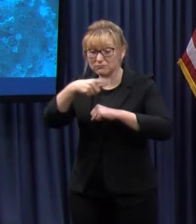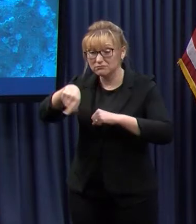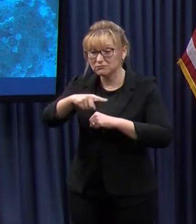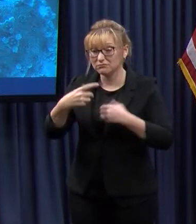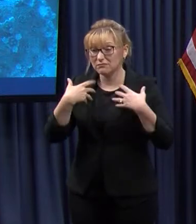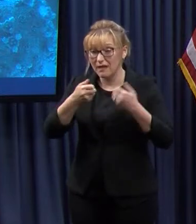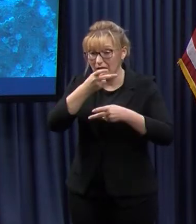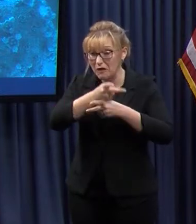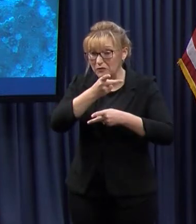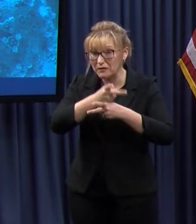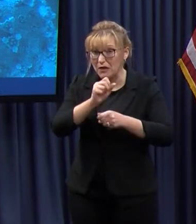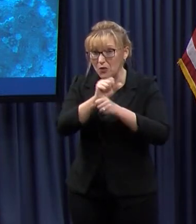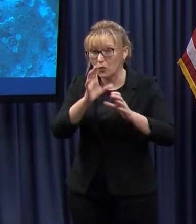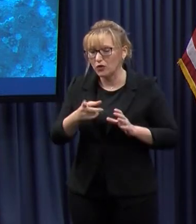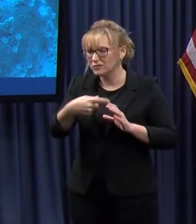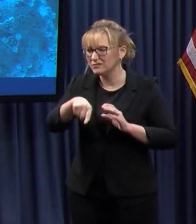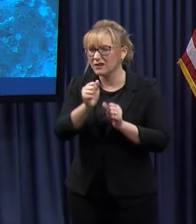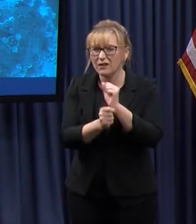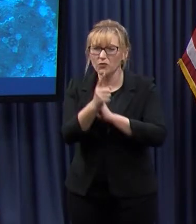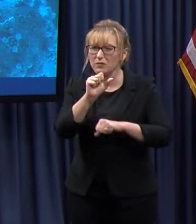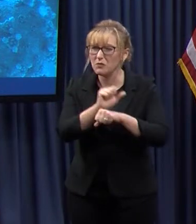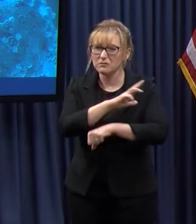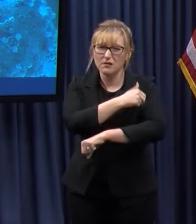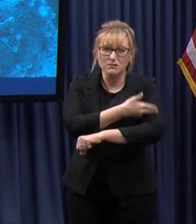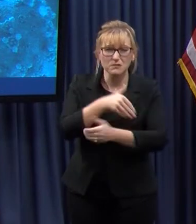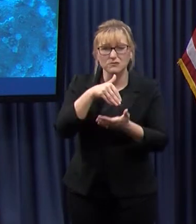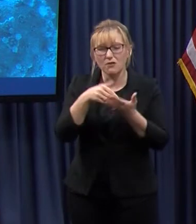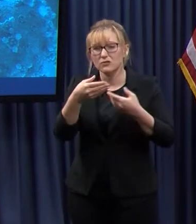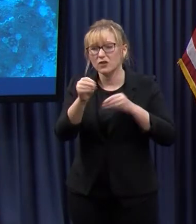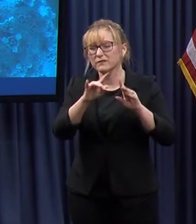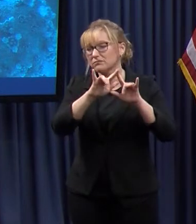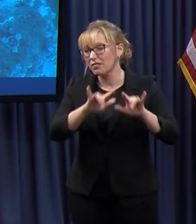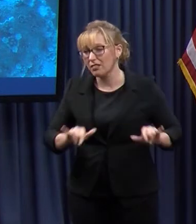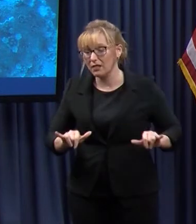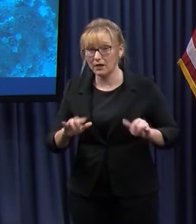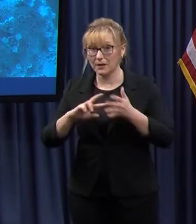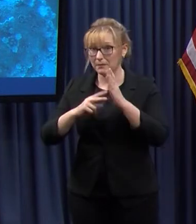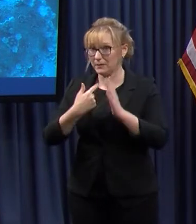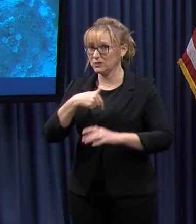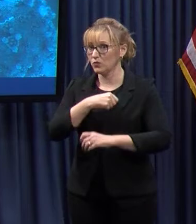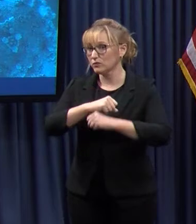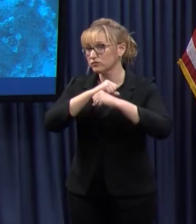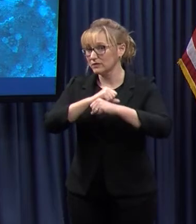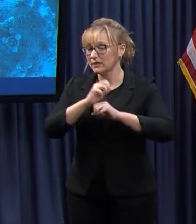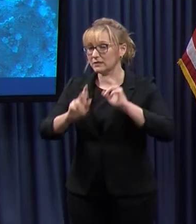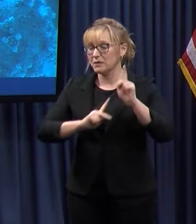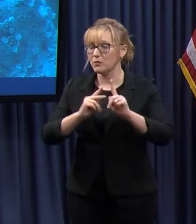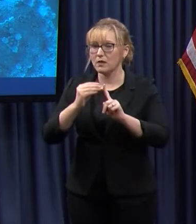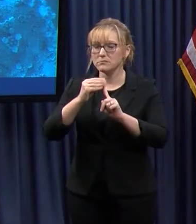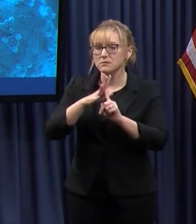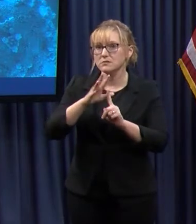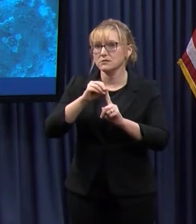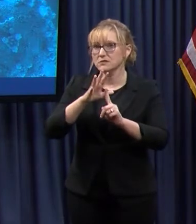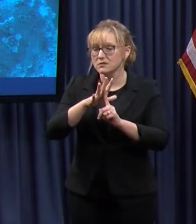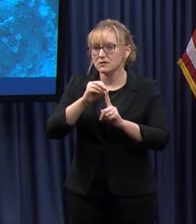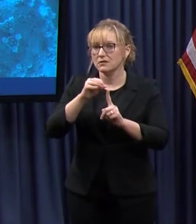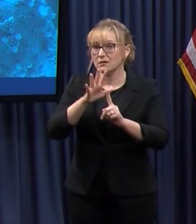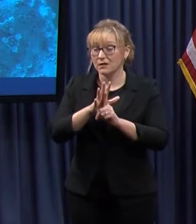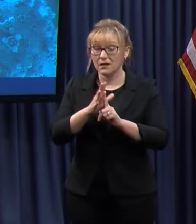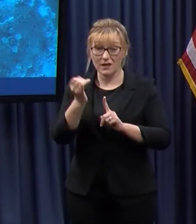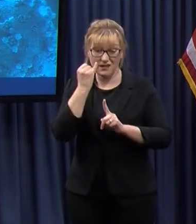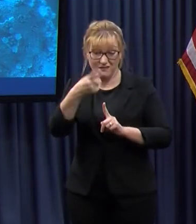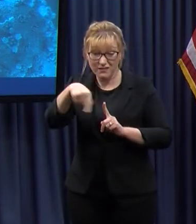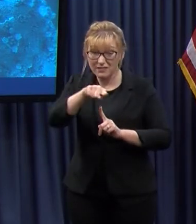staff to cleaning crews, we are protecting those who have the highest exposure and whose health will help preserve